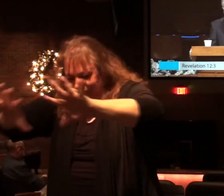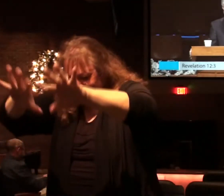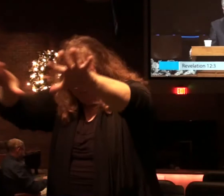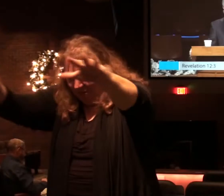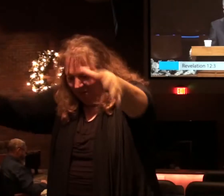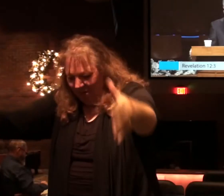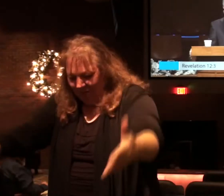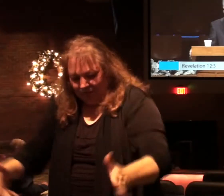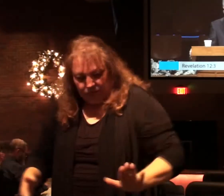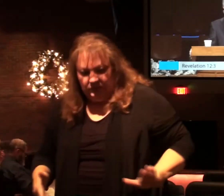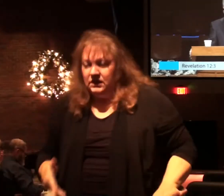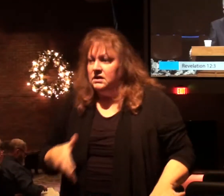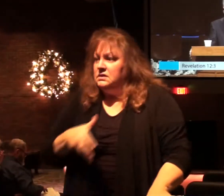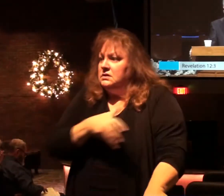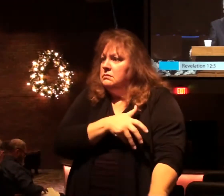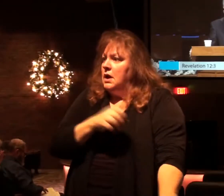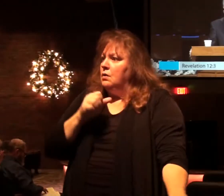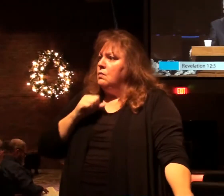supernatural power of the devil.